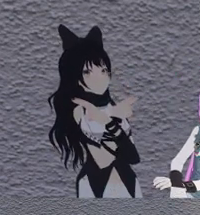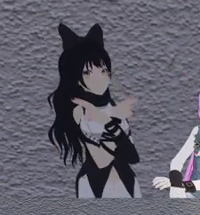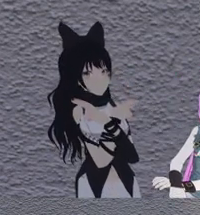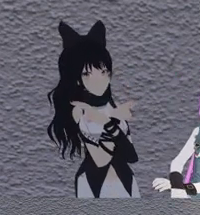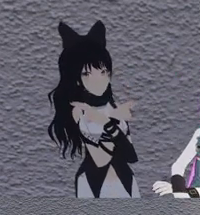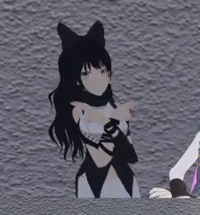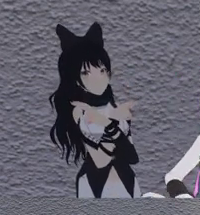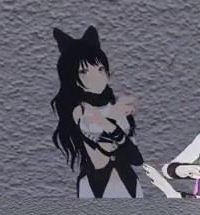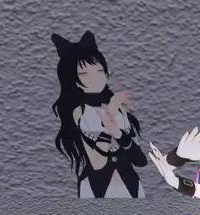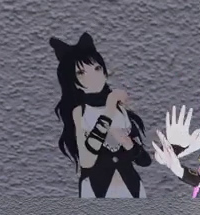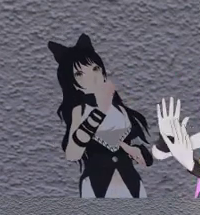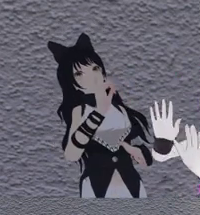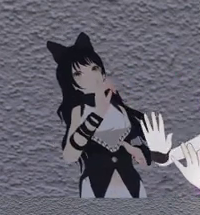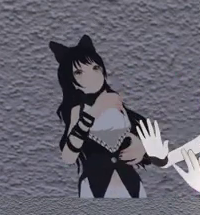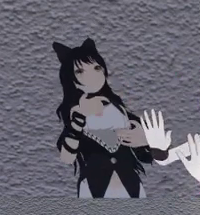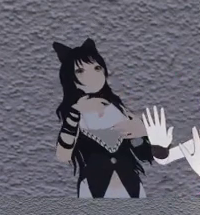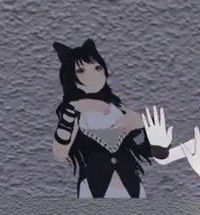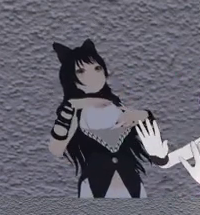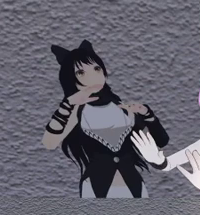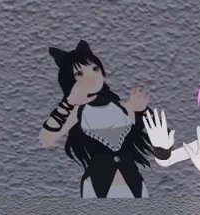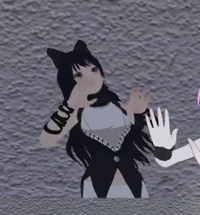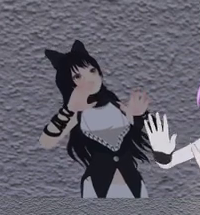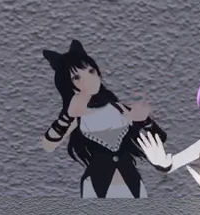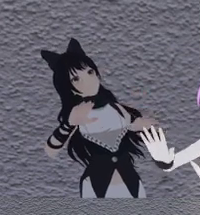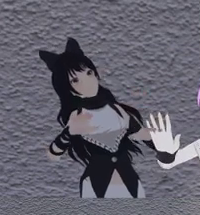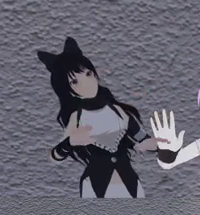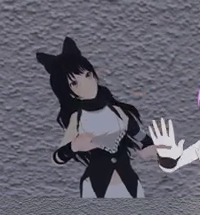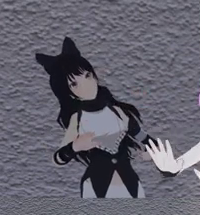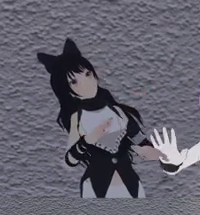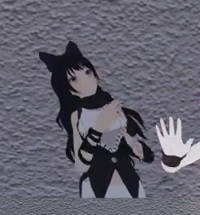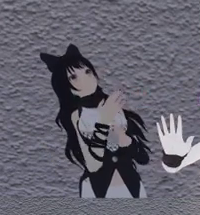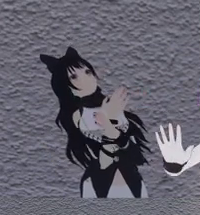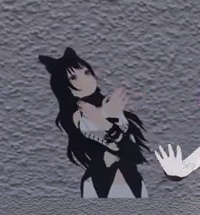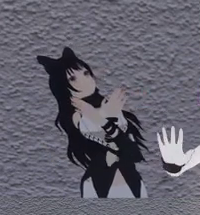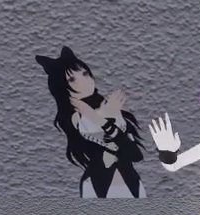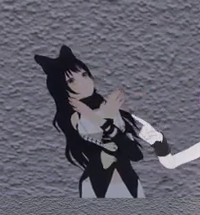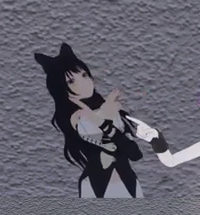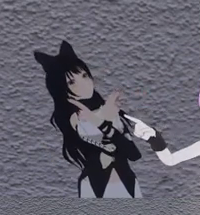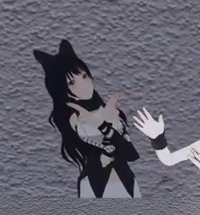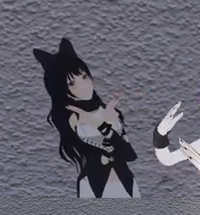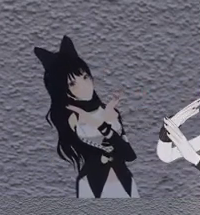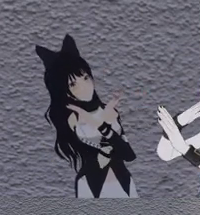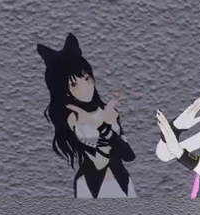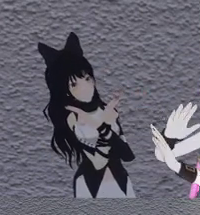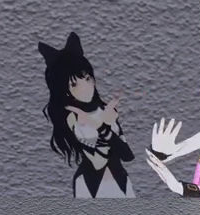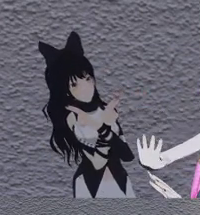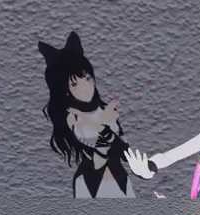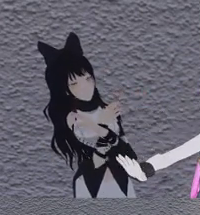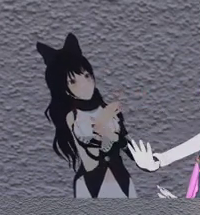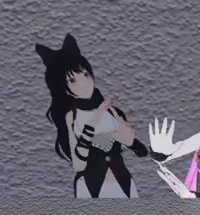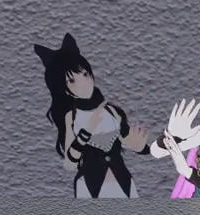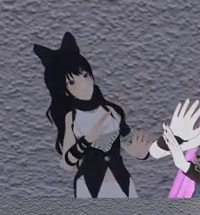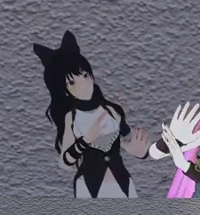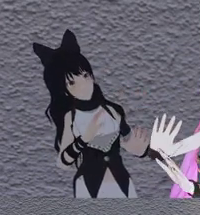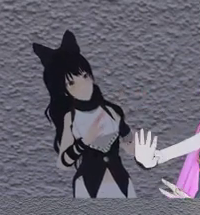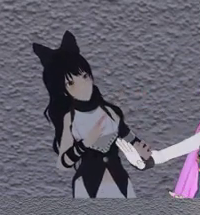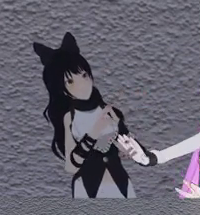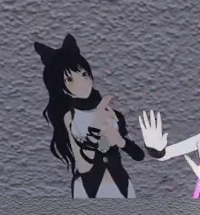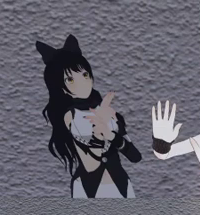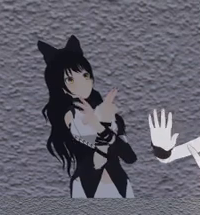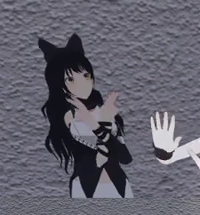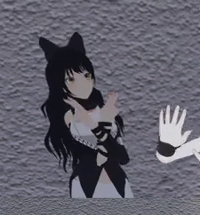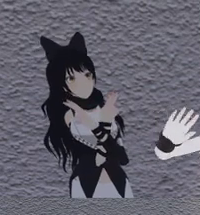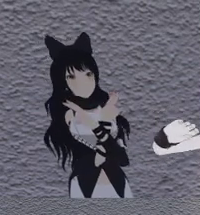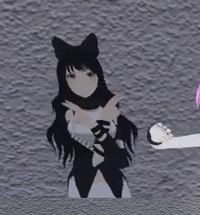relax. The variation I see is relax. Yeah, there we go. Relax. That's what I sign. Relax